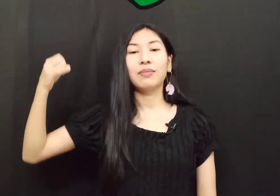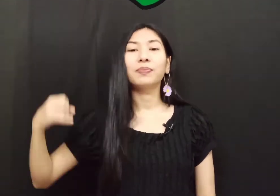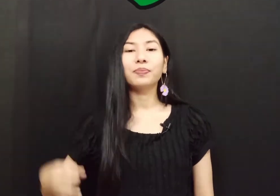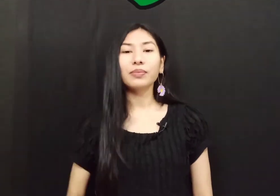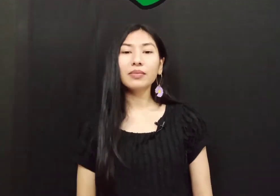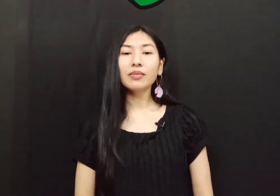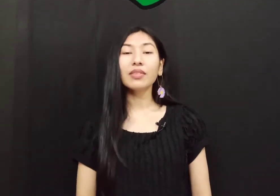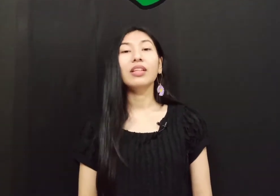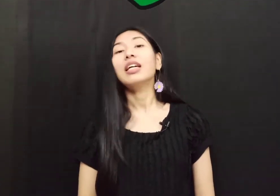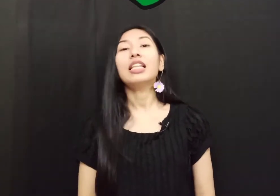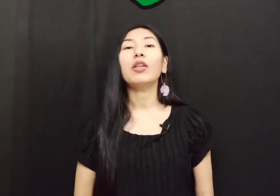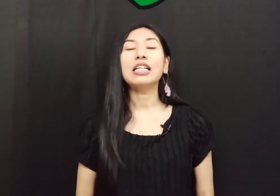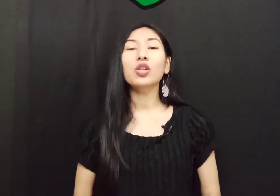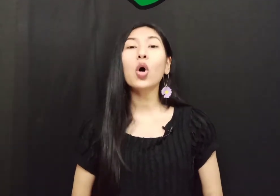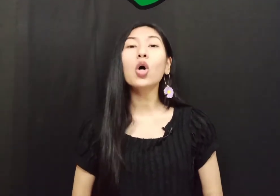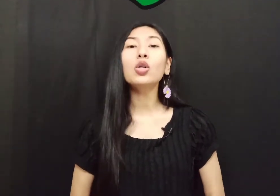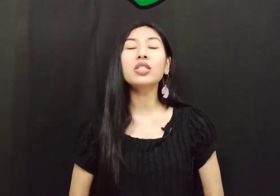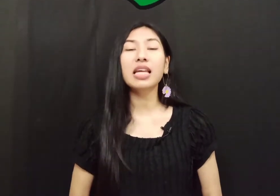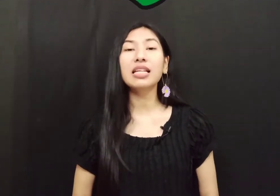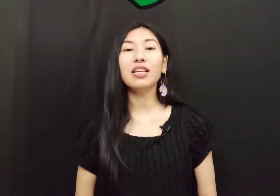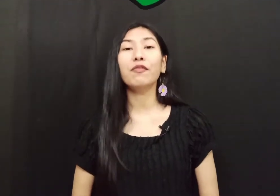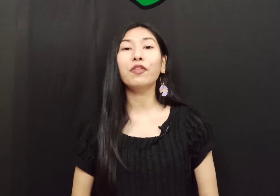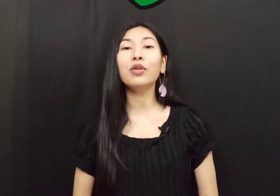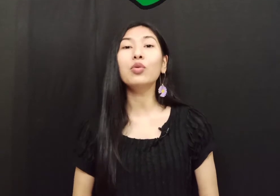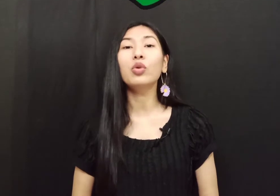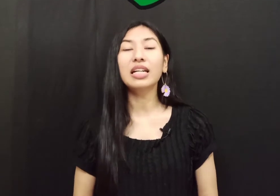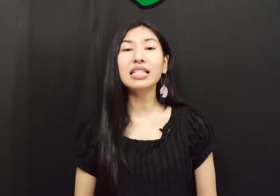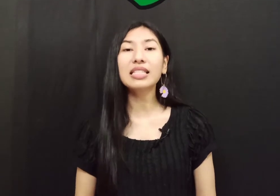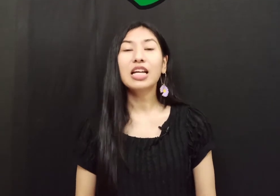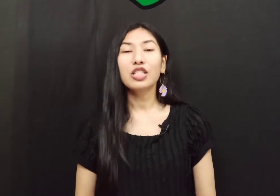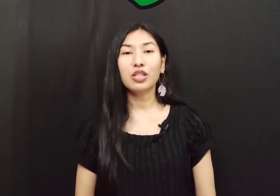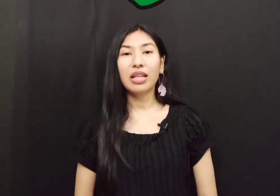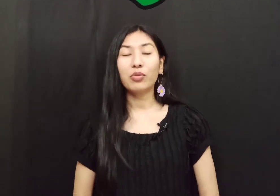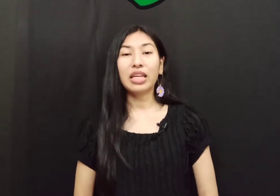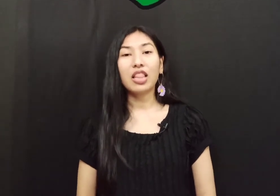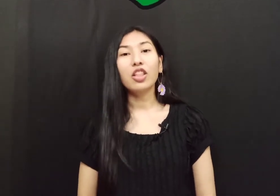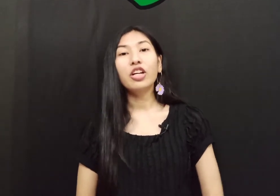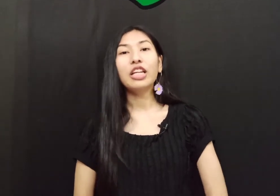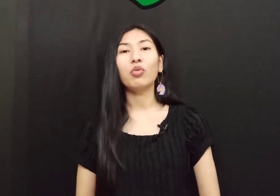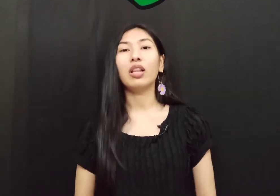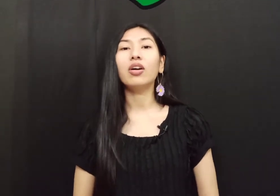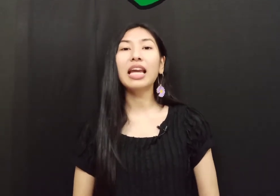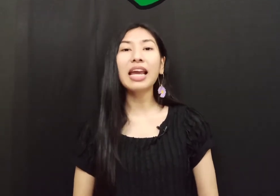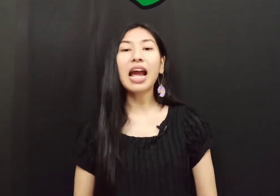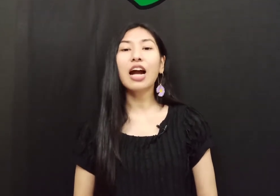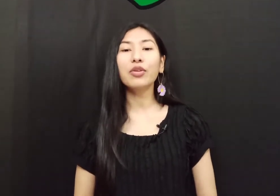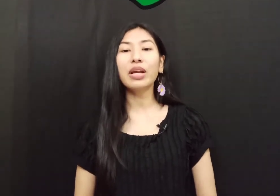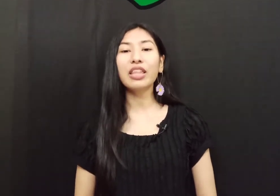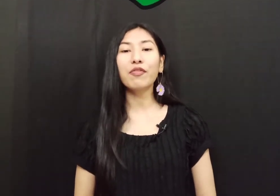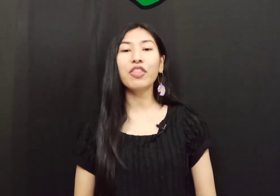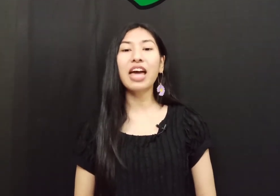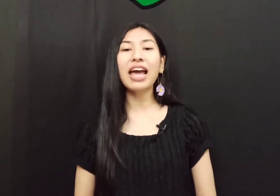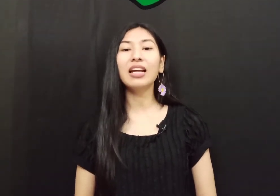J. Now let's all sing some few words so that we can learn it well, okay? Are you ready for